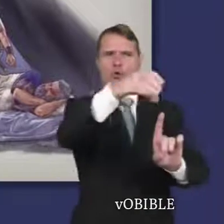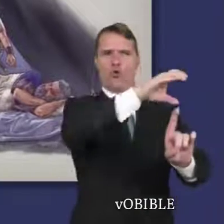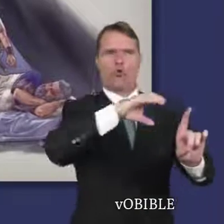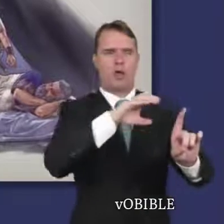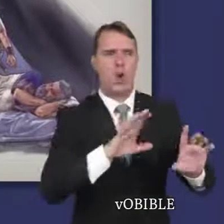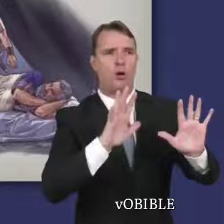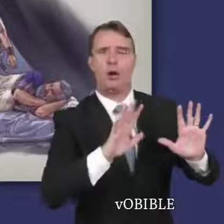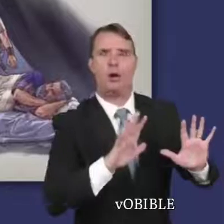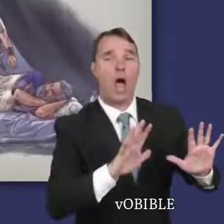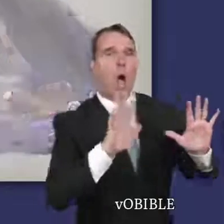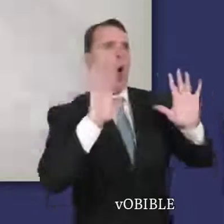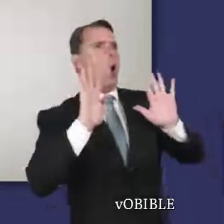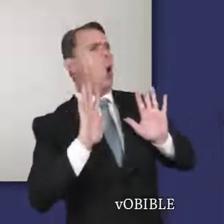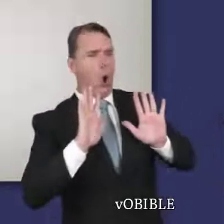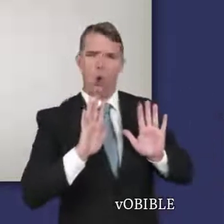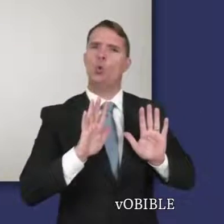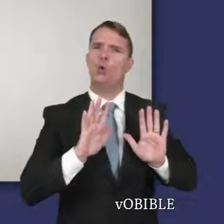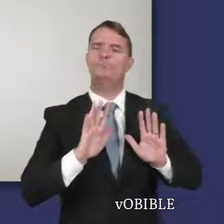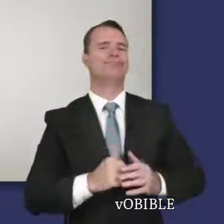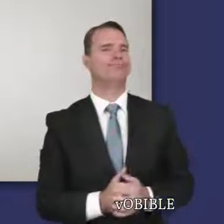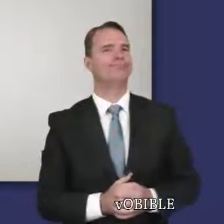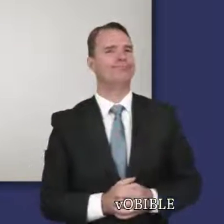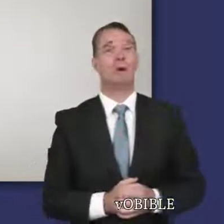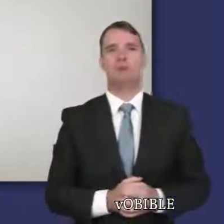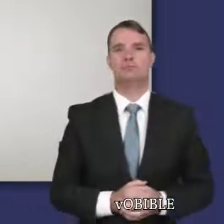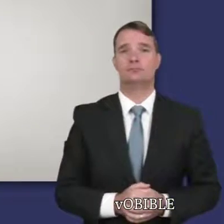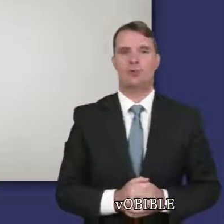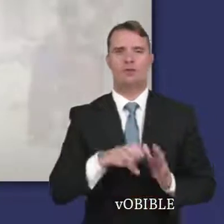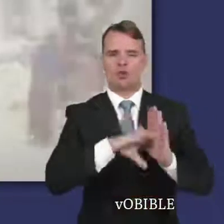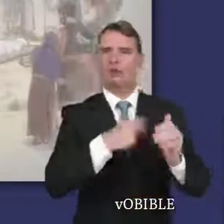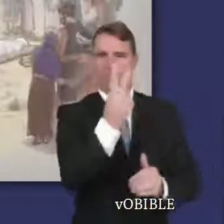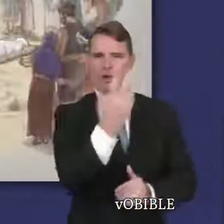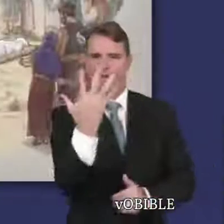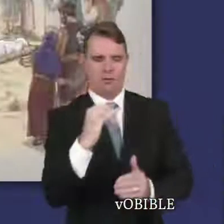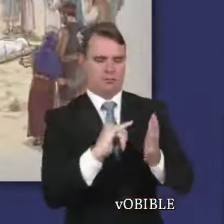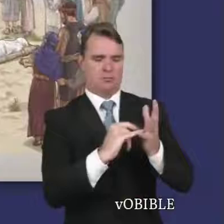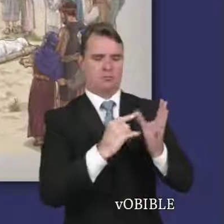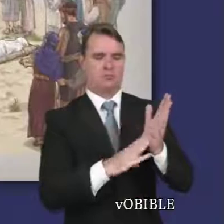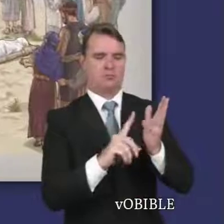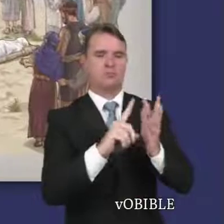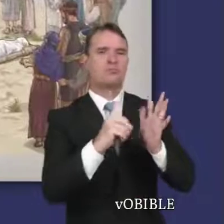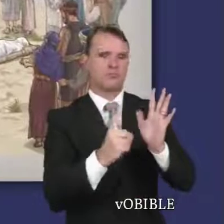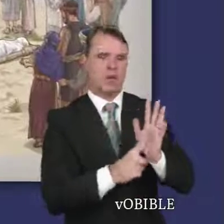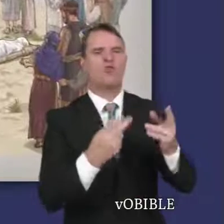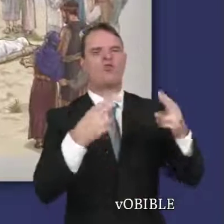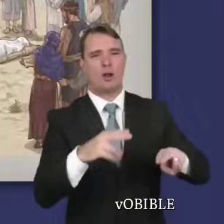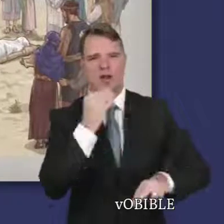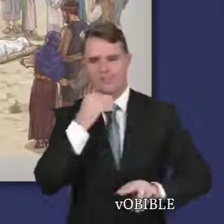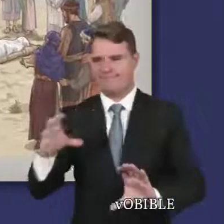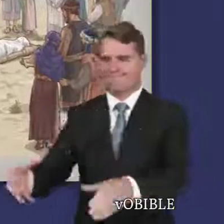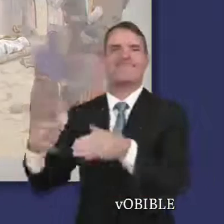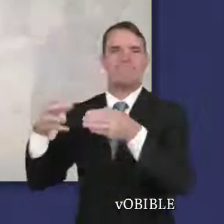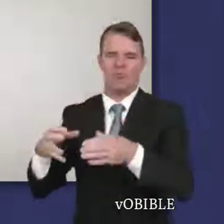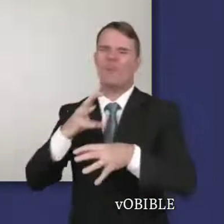harm Jehovah's anointed. In chapter 25, Samuel dies, and all